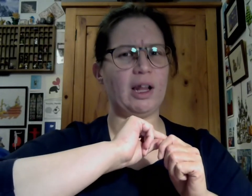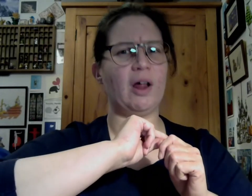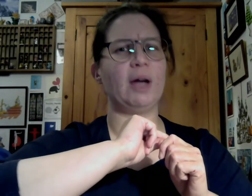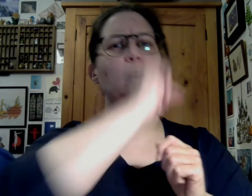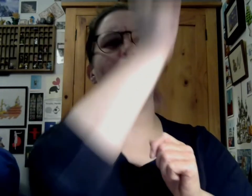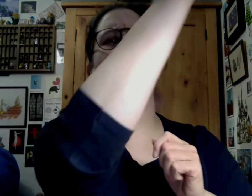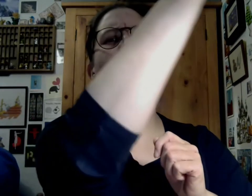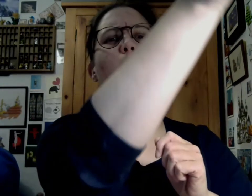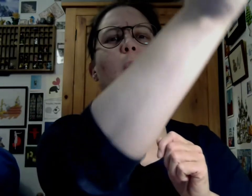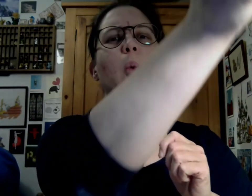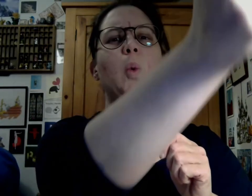the line.